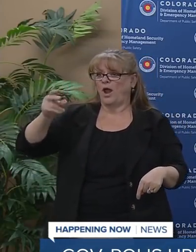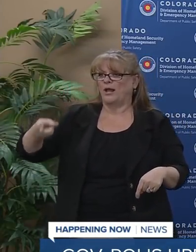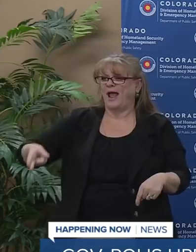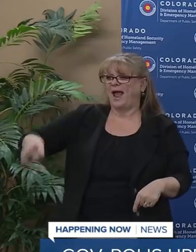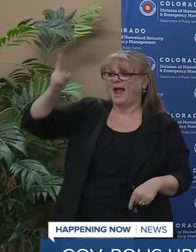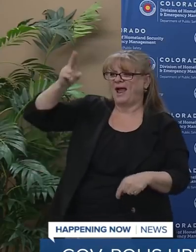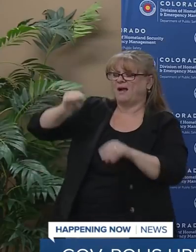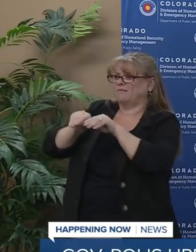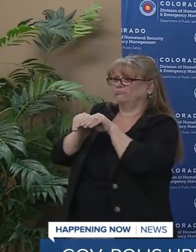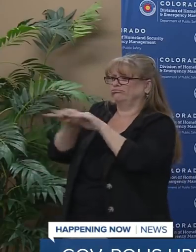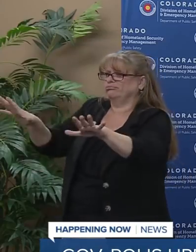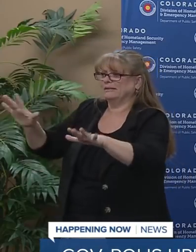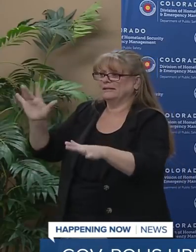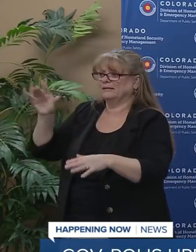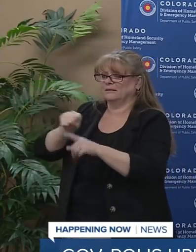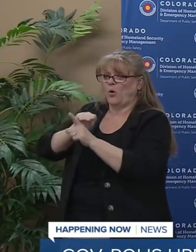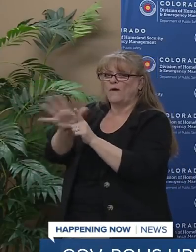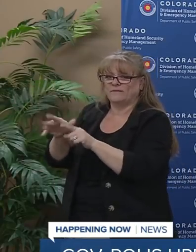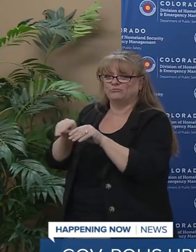state are closing